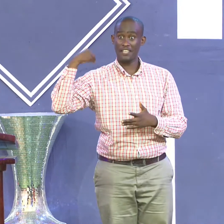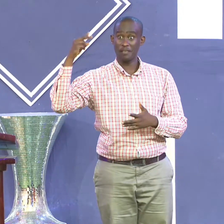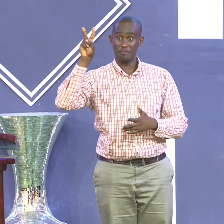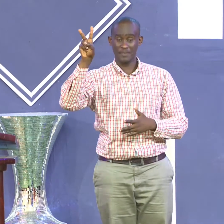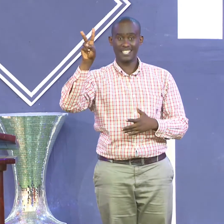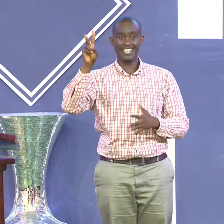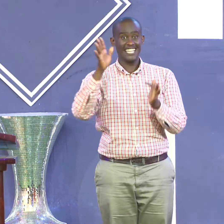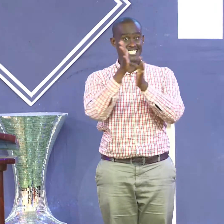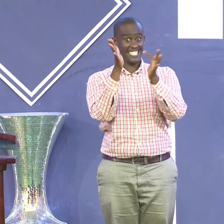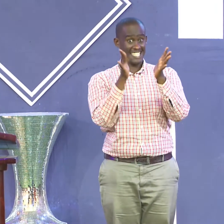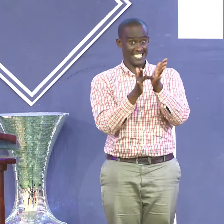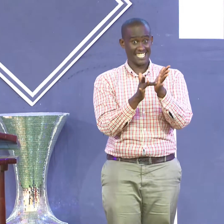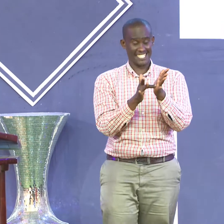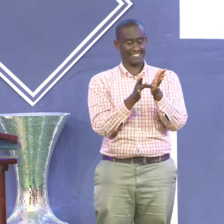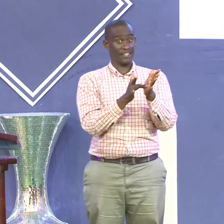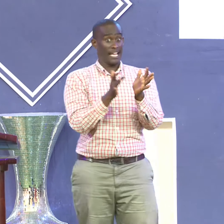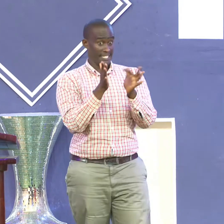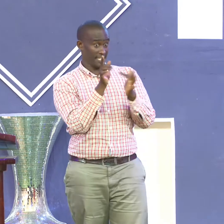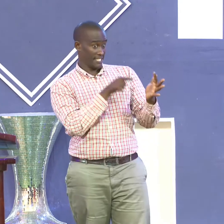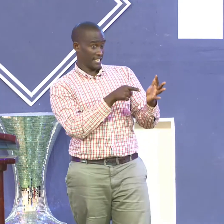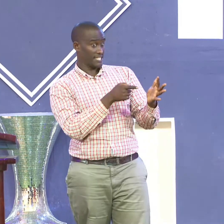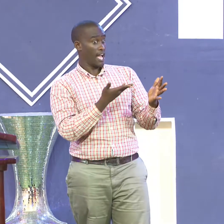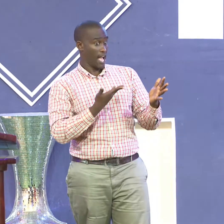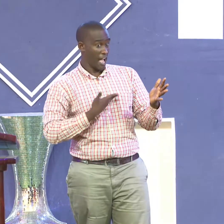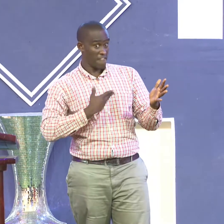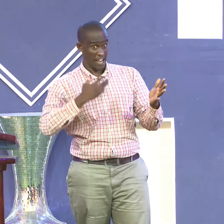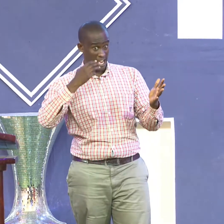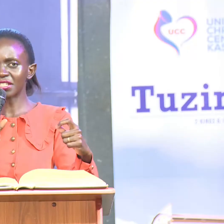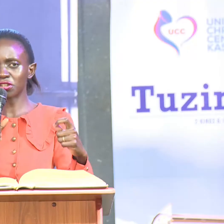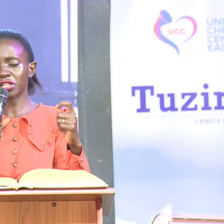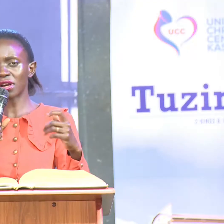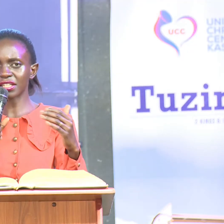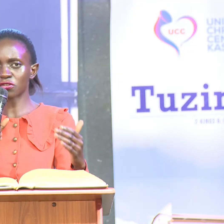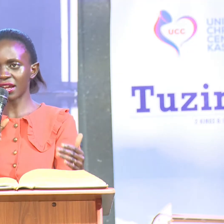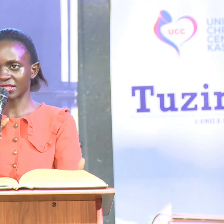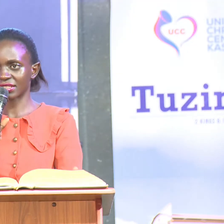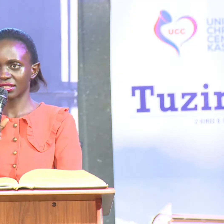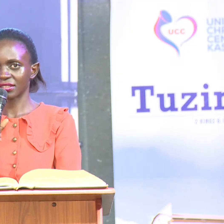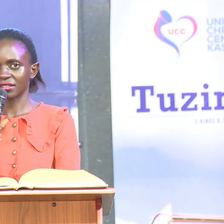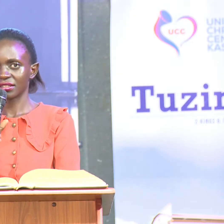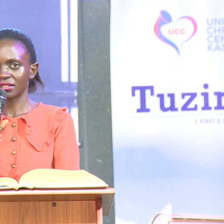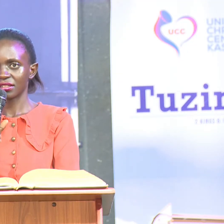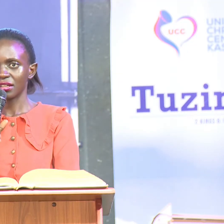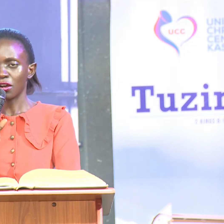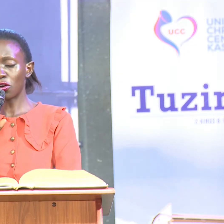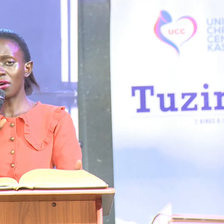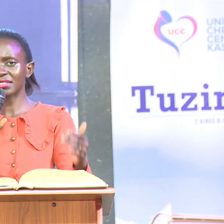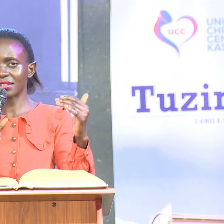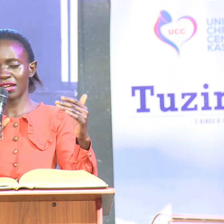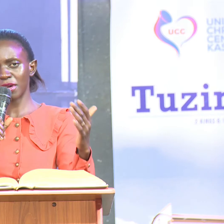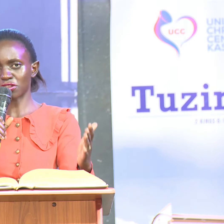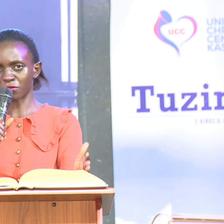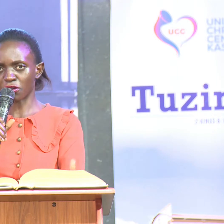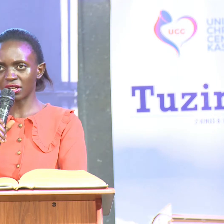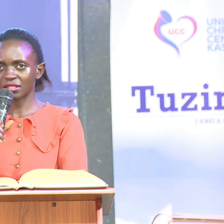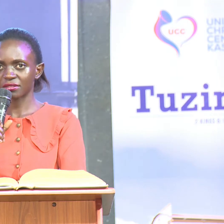mwendo wozeri. He's spoken of that have this mind. Eyali mu Kristo. The attitude which was in Christ. Eyali mu kifananyi cha Katonda. Who was in